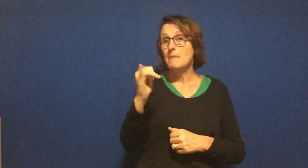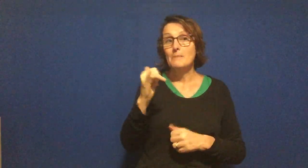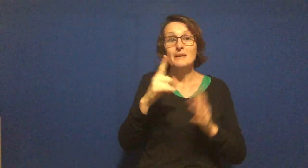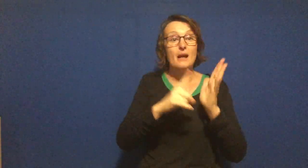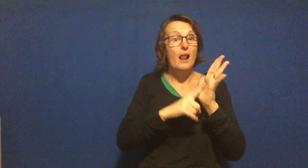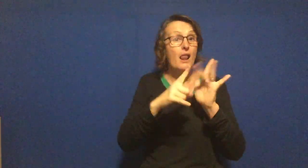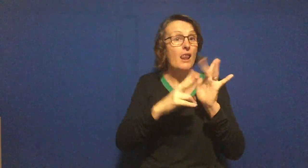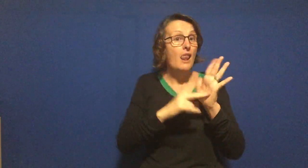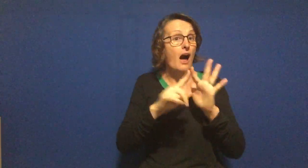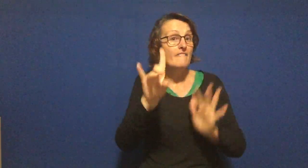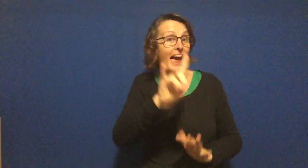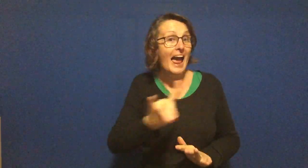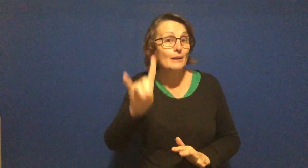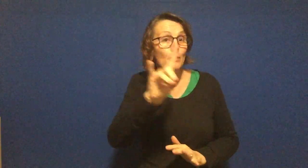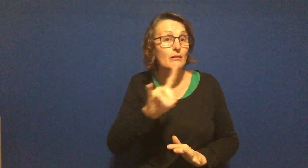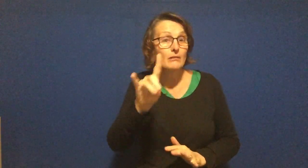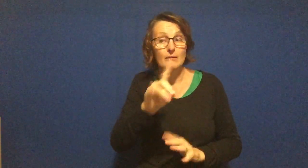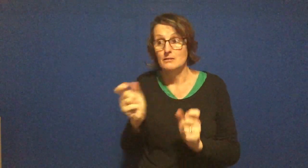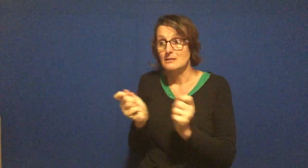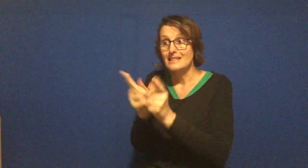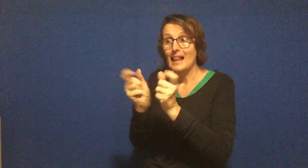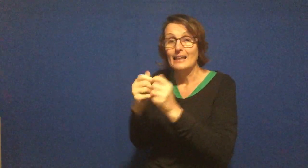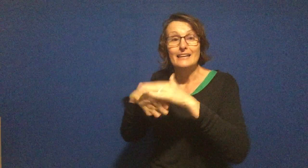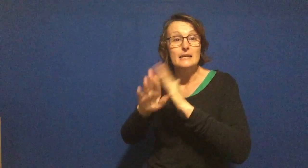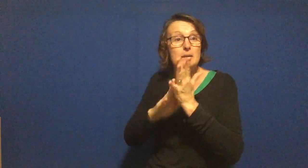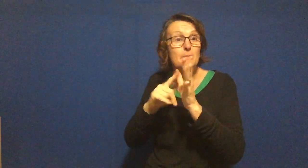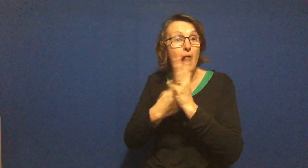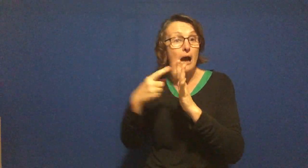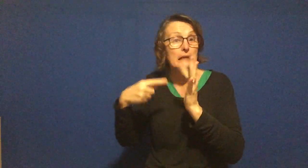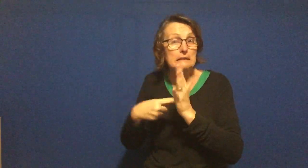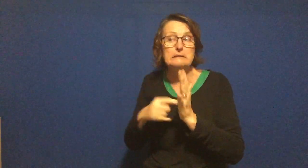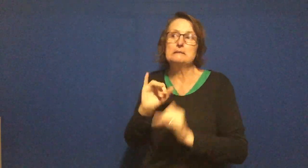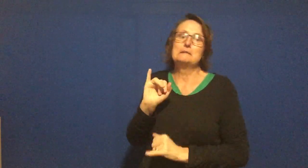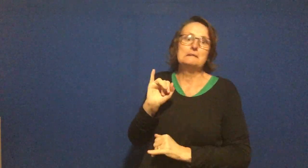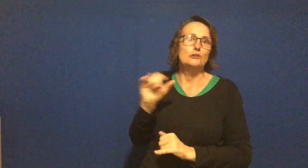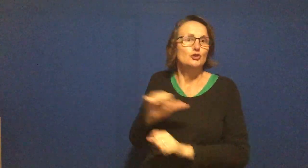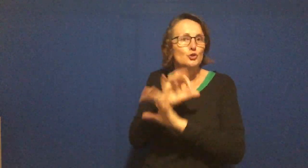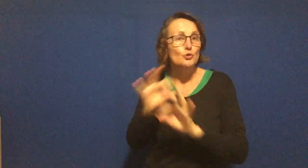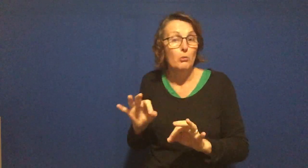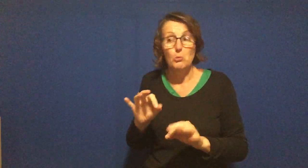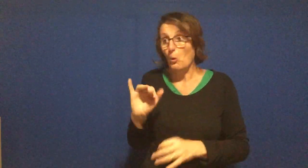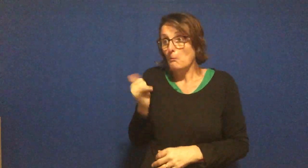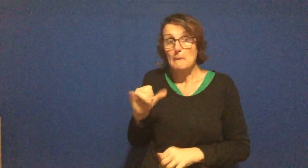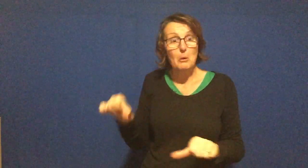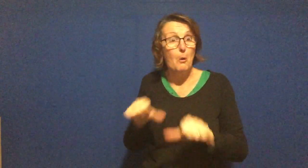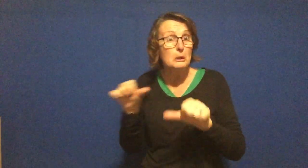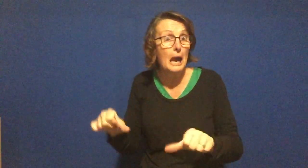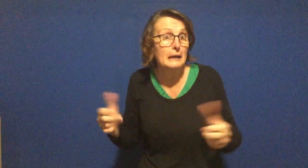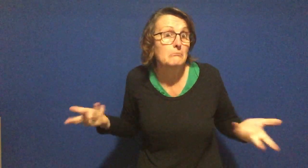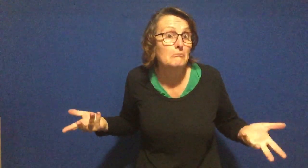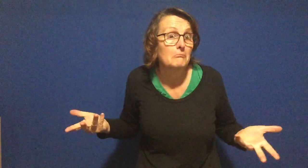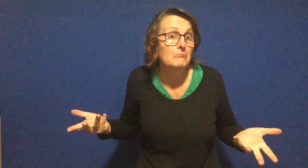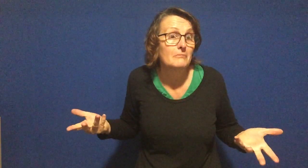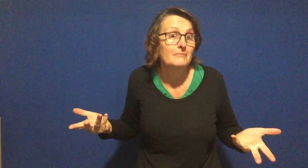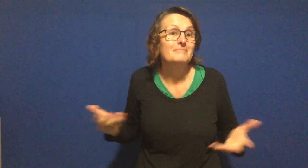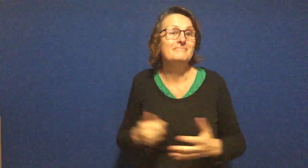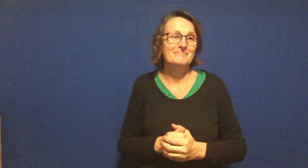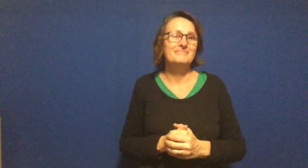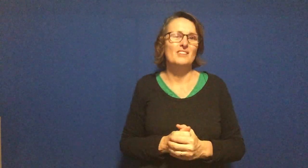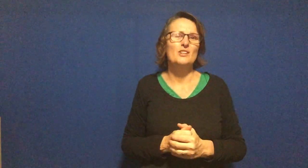wild being sold in the market were a problem, or it may be that they weren't a problem. And that goes to regulation of these wet markets. There's lots of information